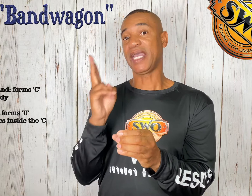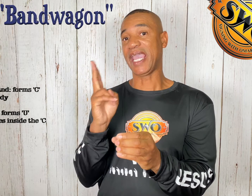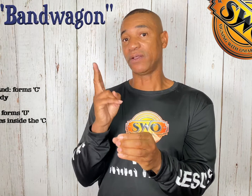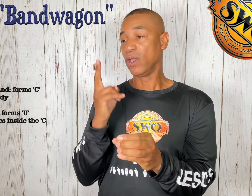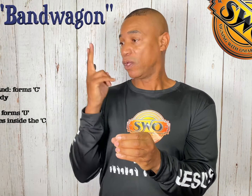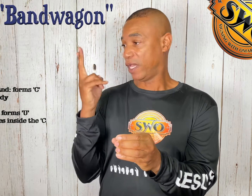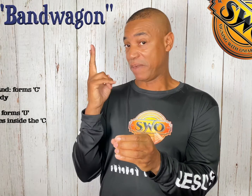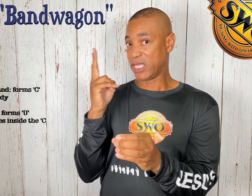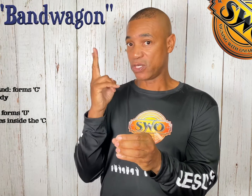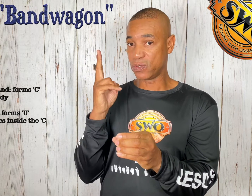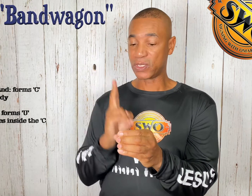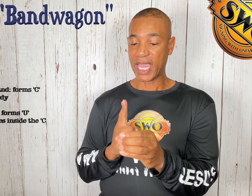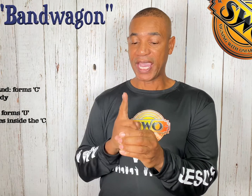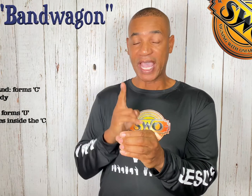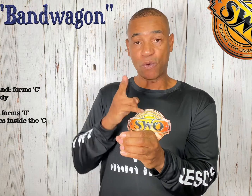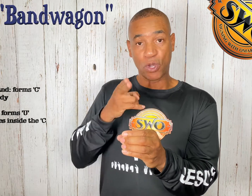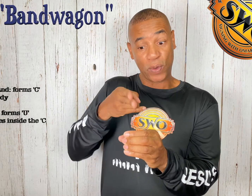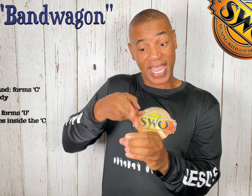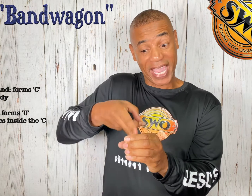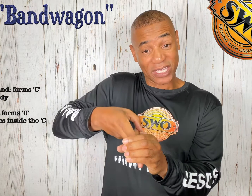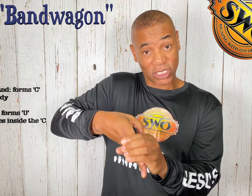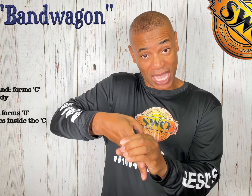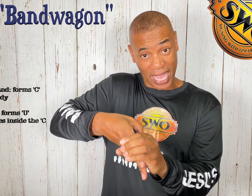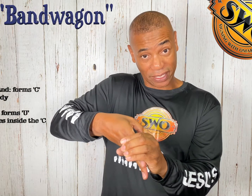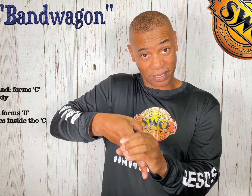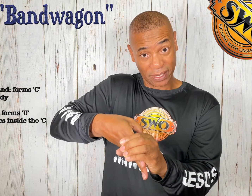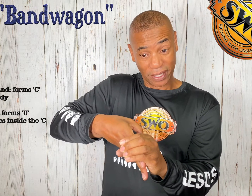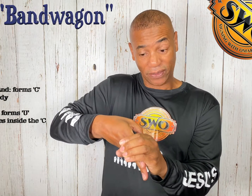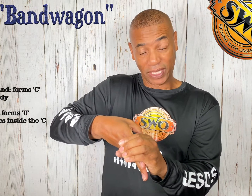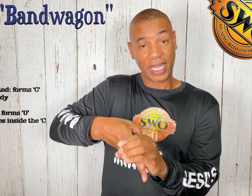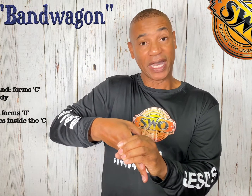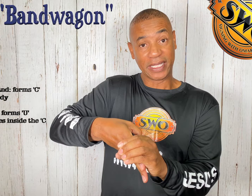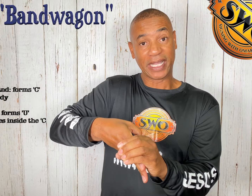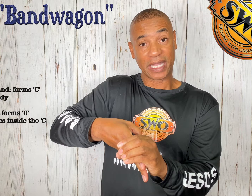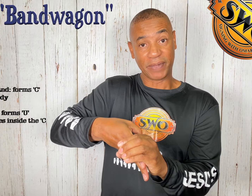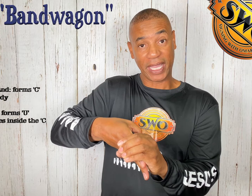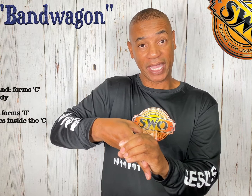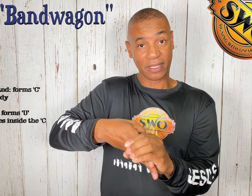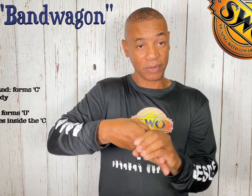hand and make use, and that will go inside the non-dominant hand. Let me show you